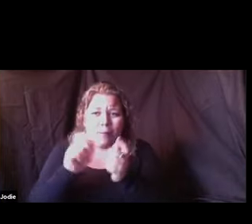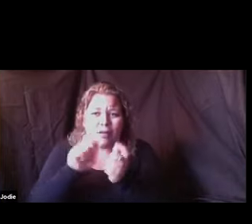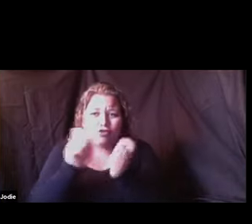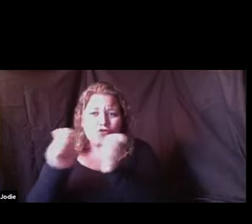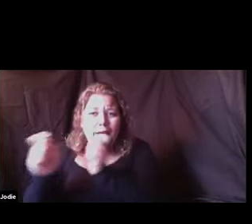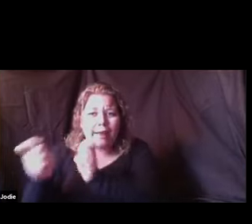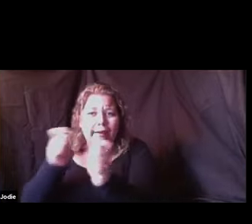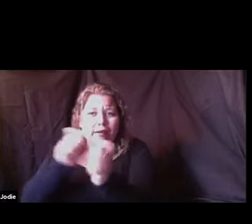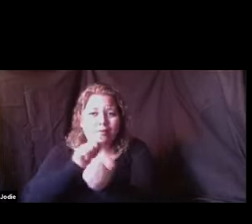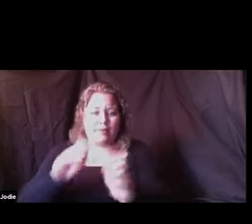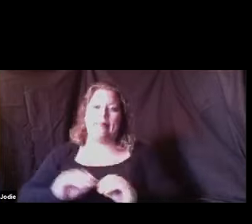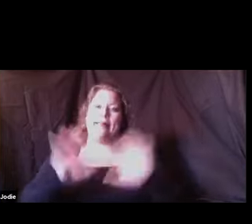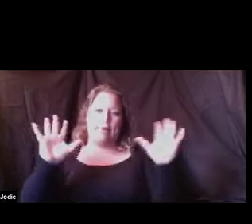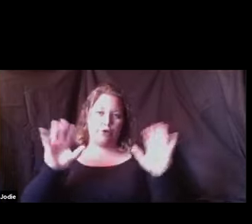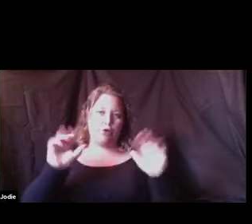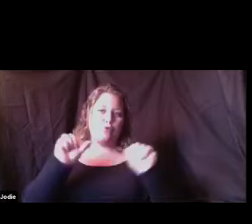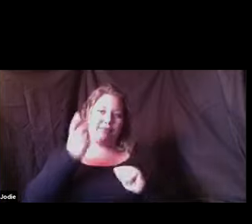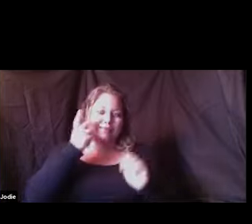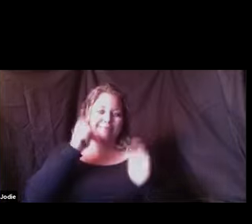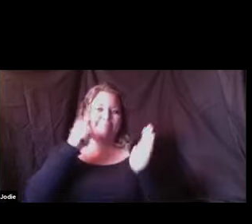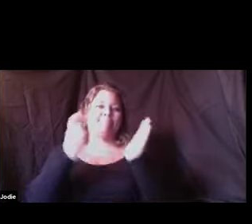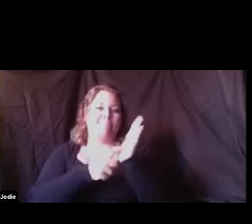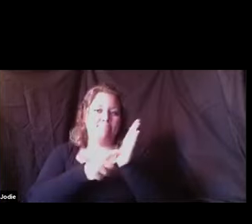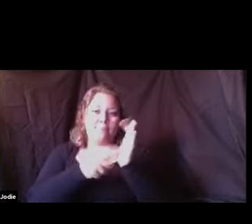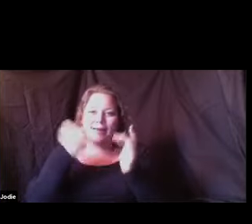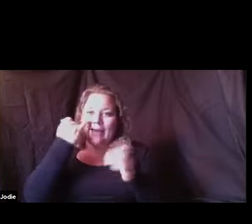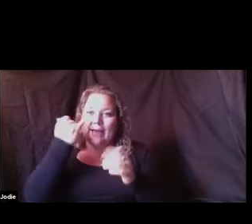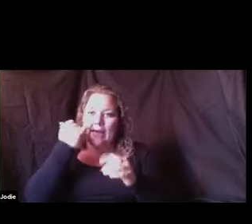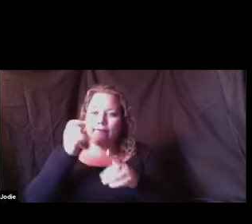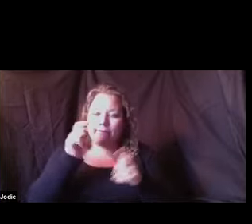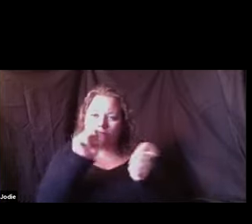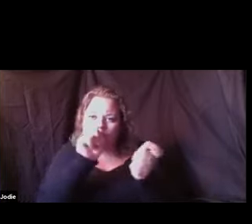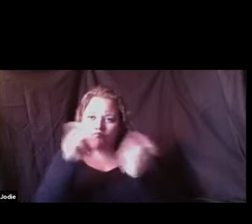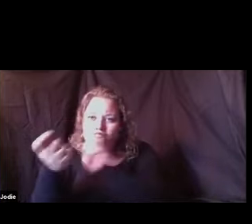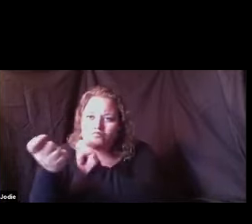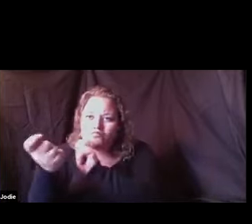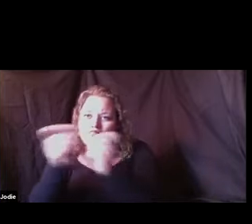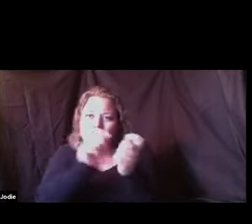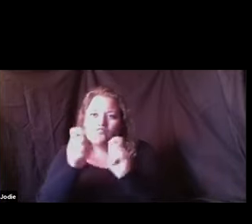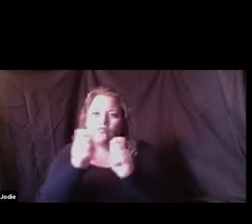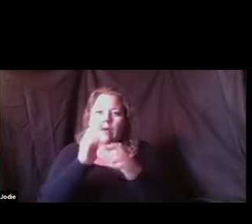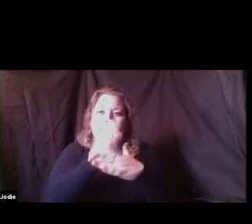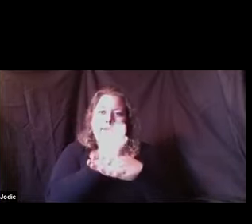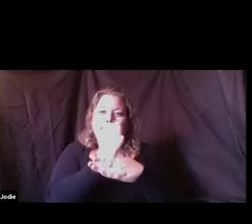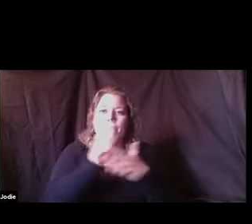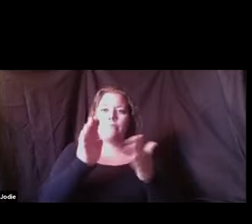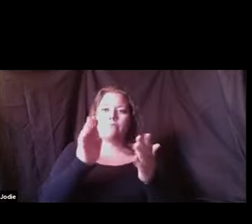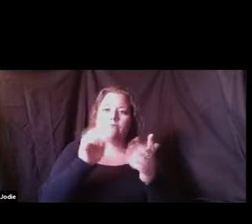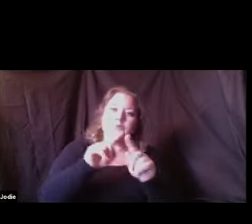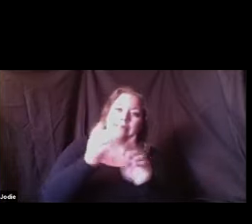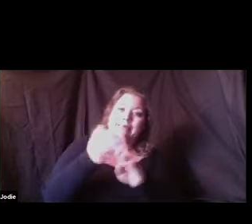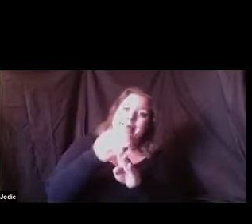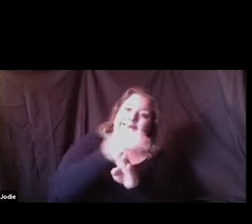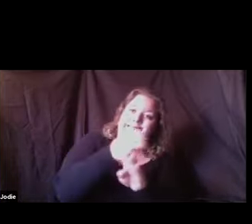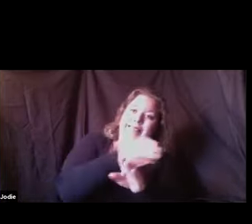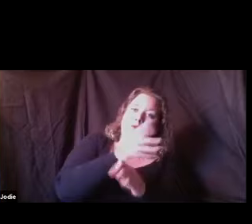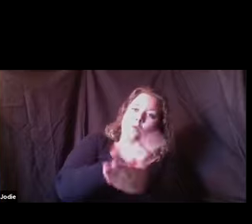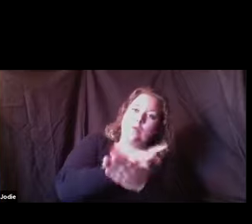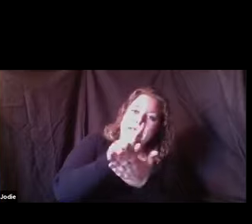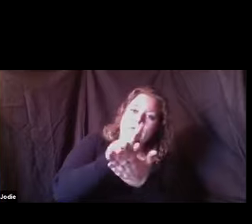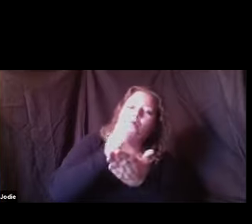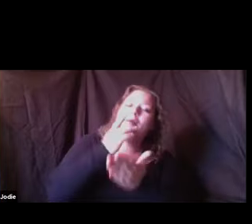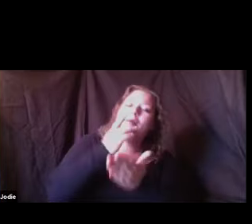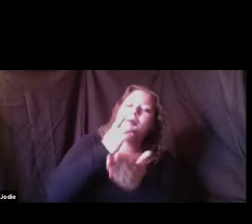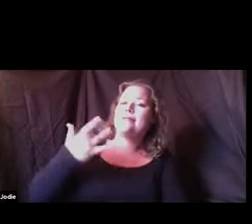very clearly. The previous week's status indicator will be a lighter shade than